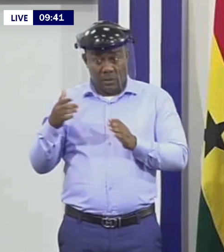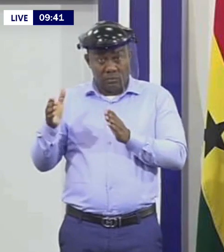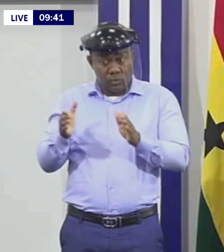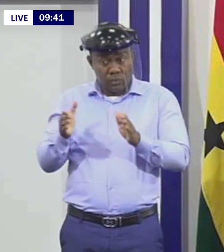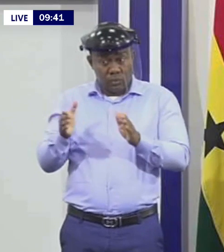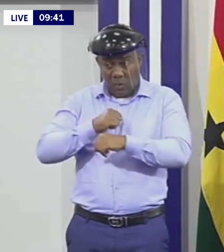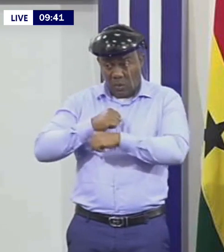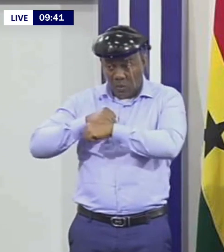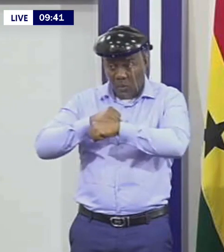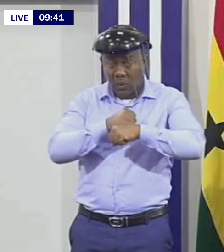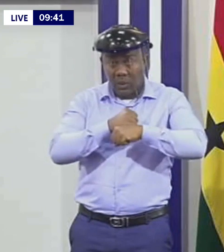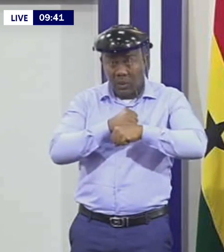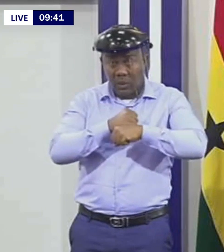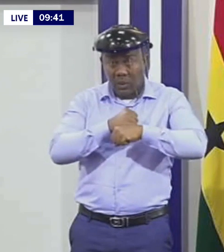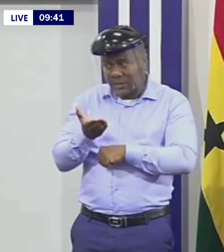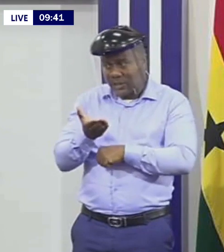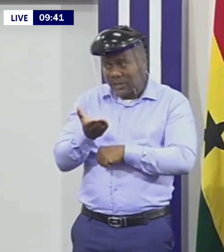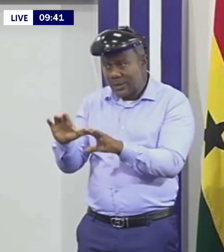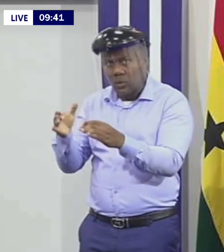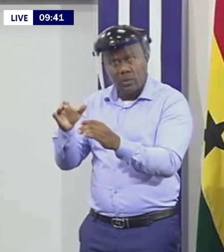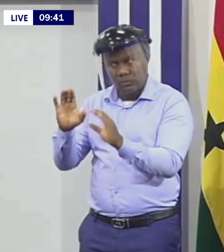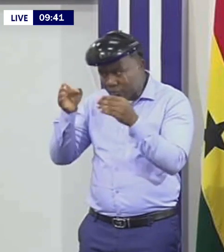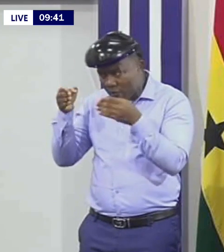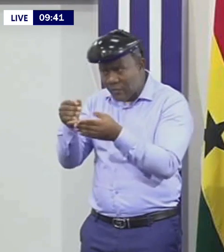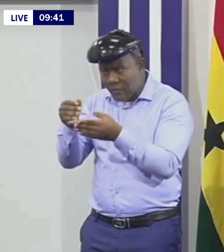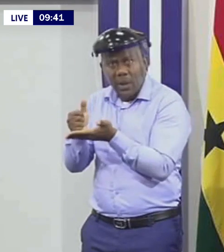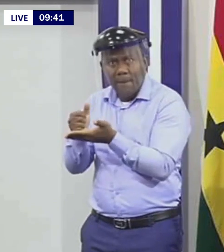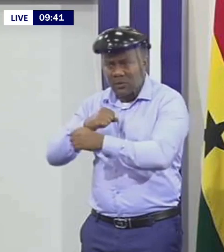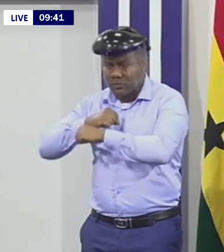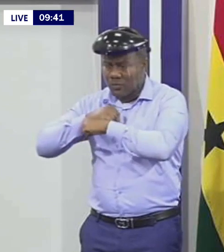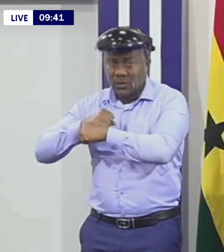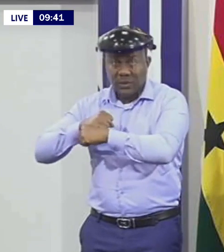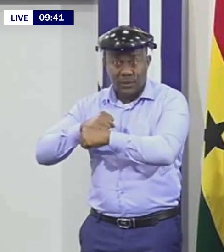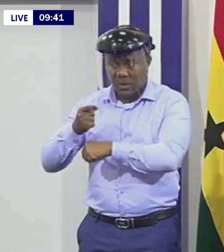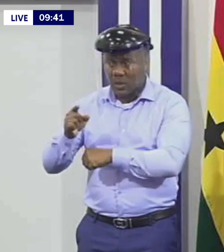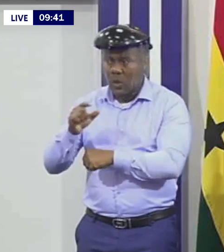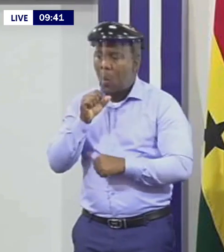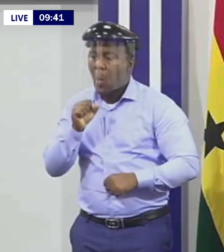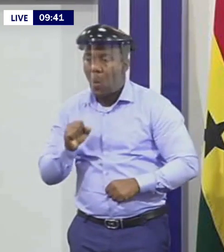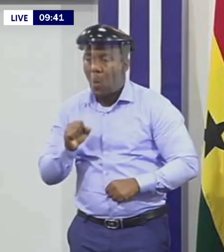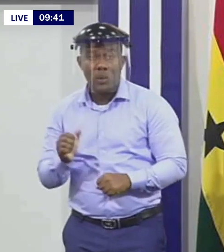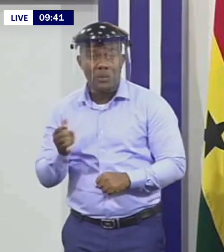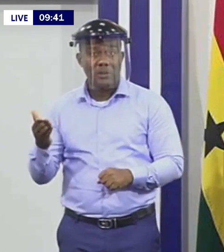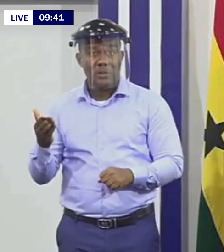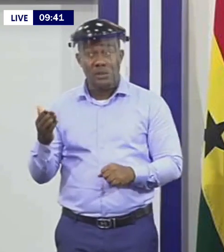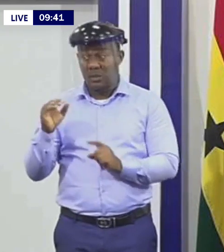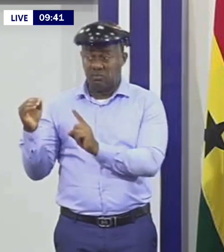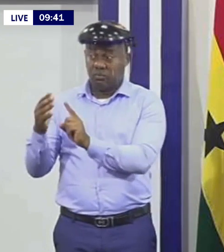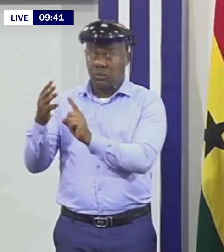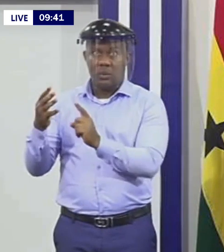prevent and protect against the infection, that priority group of population that we need to protect. Those that are old and develop the